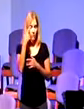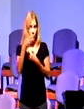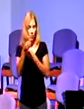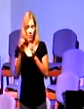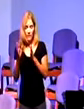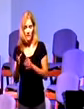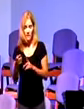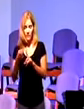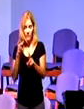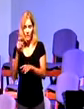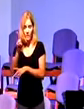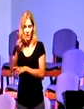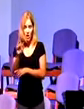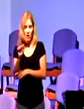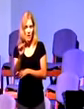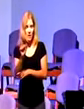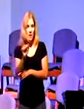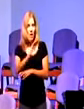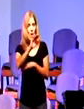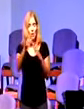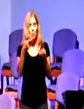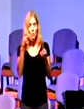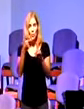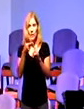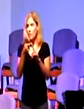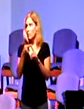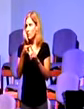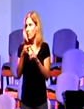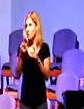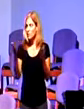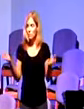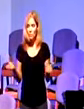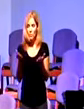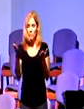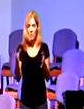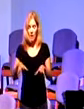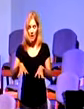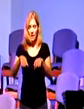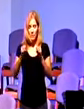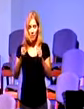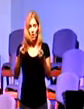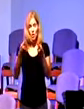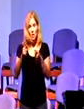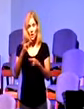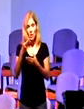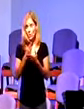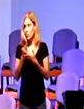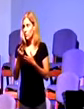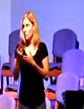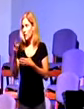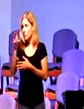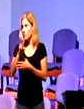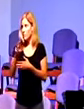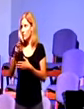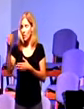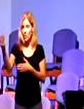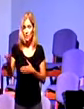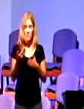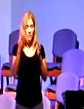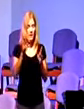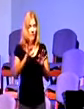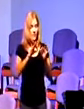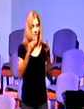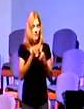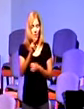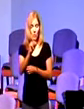out of Virginia. And the whole point of the trip was to promote adoption. During the two-week trip, we were hosted by families in North Carolina